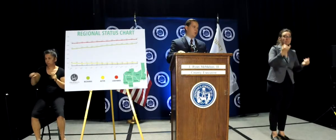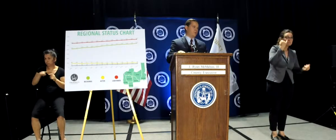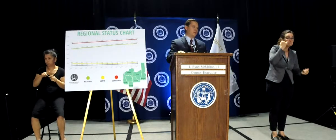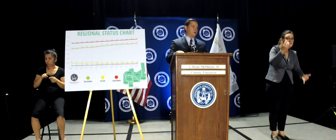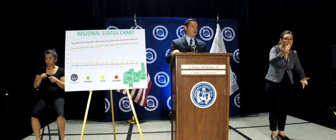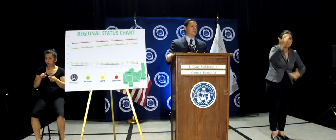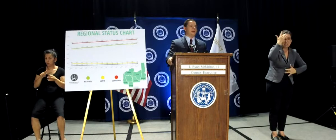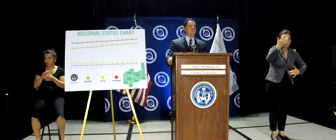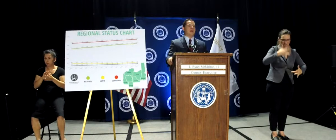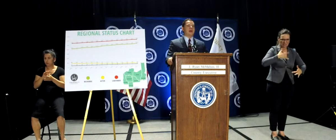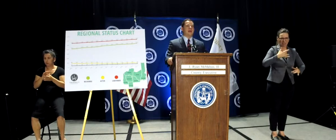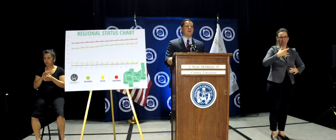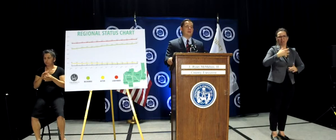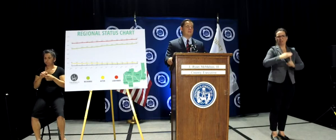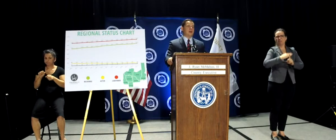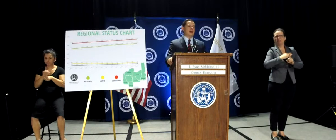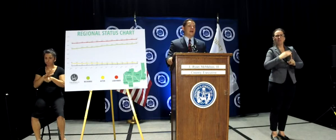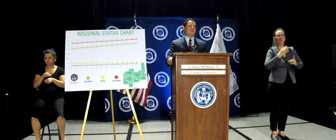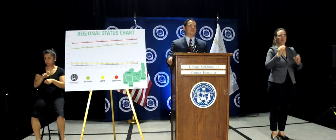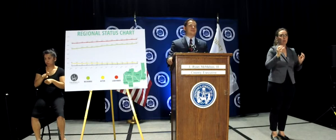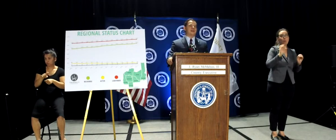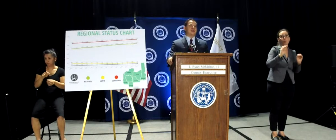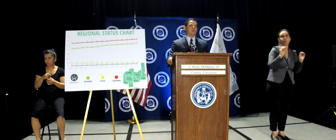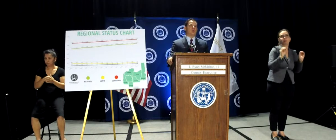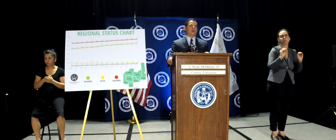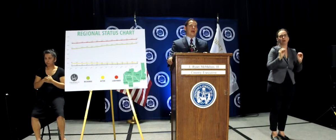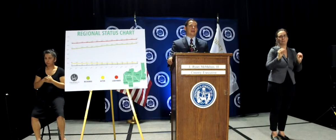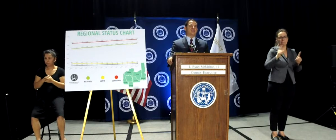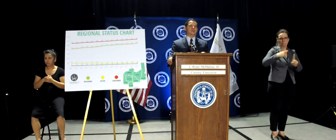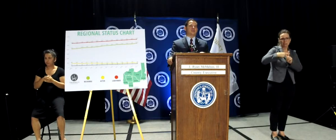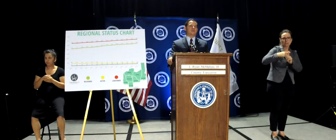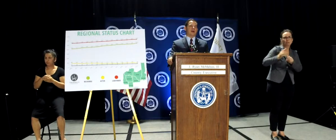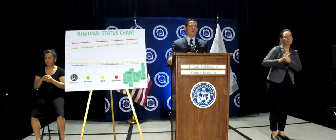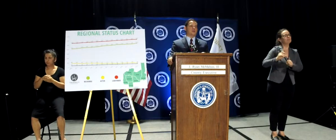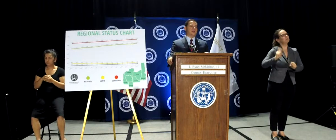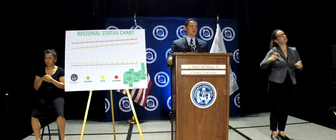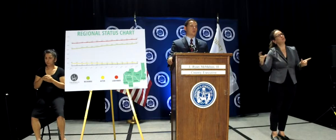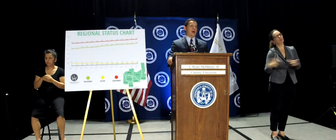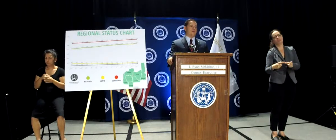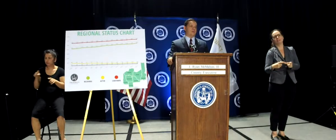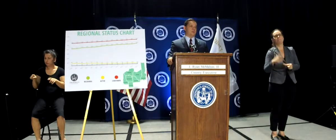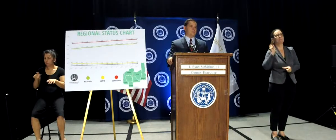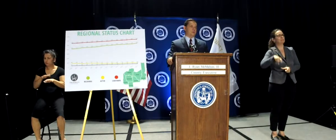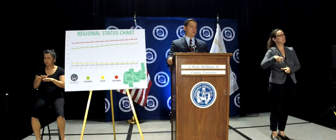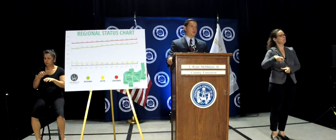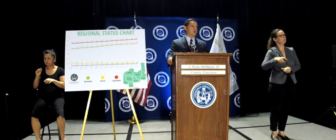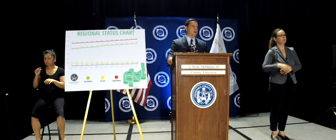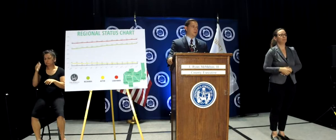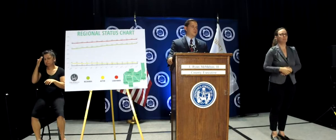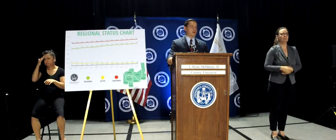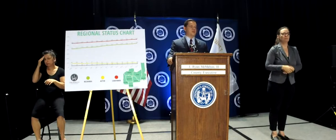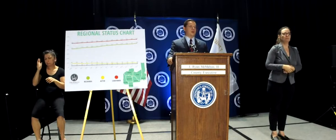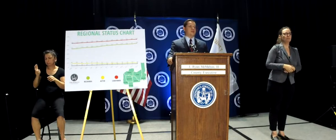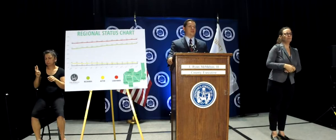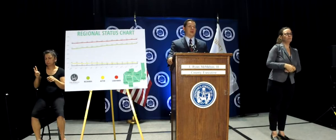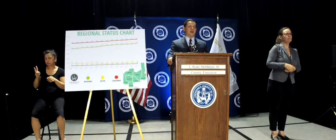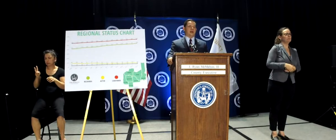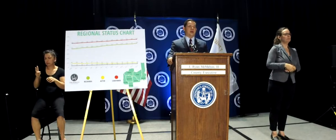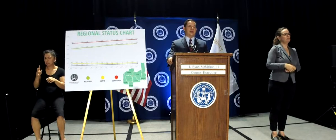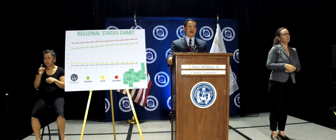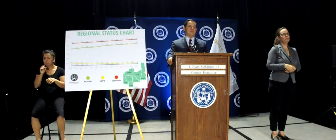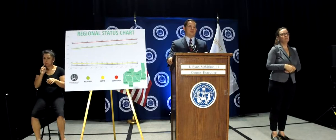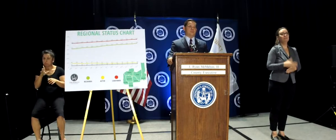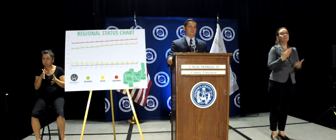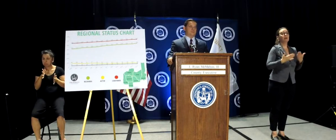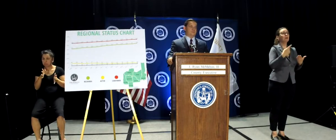positive with COVID. They may not have the same reaction to the virus that you have. This also has a drag